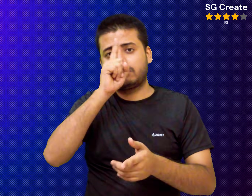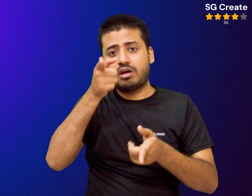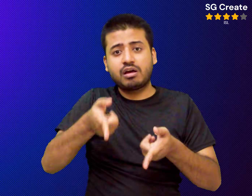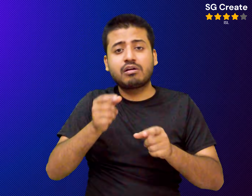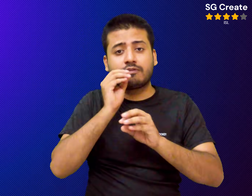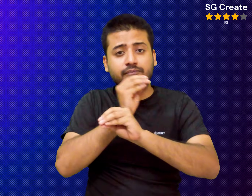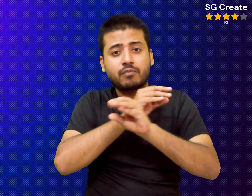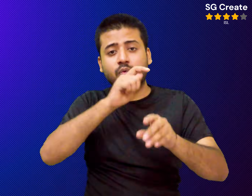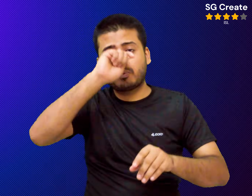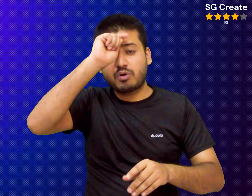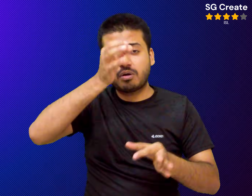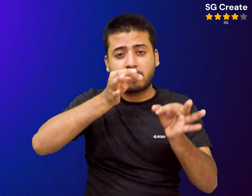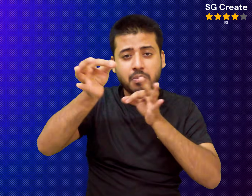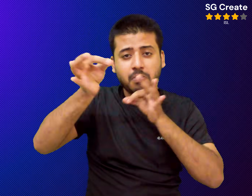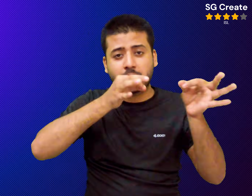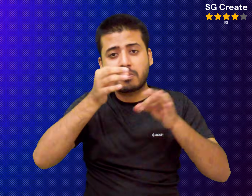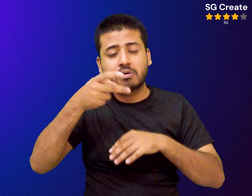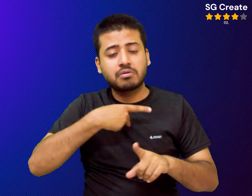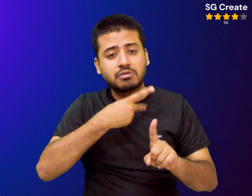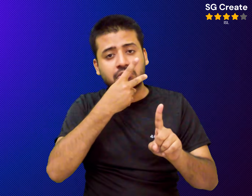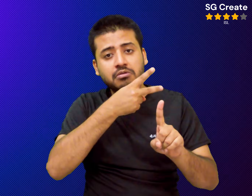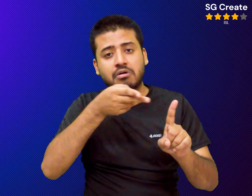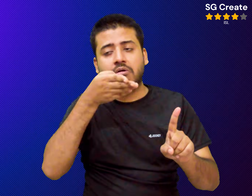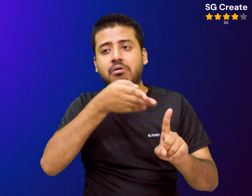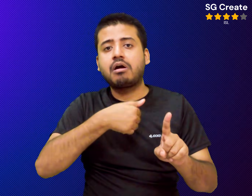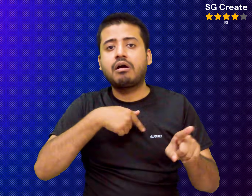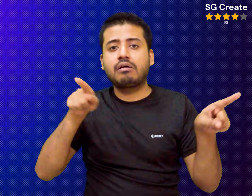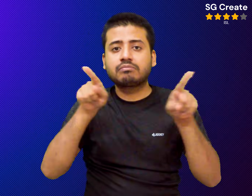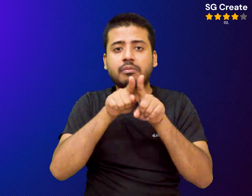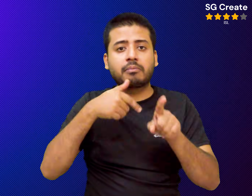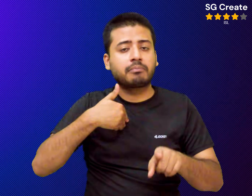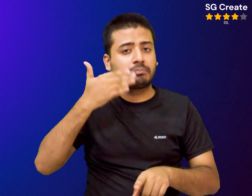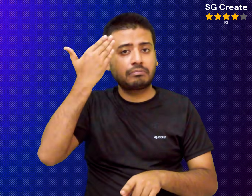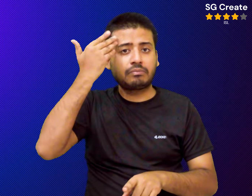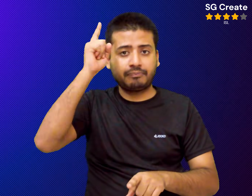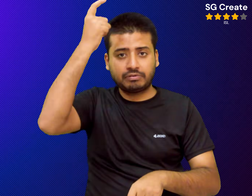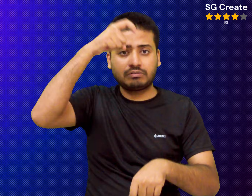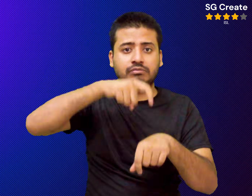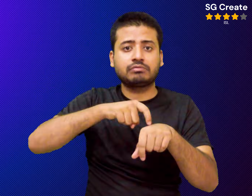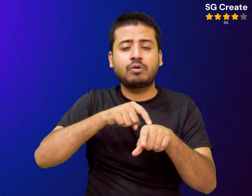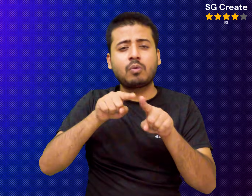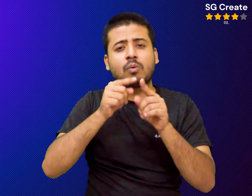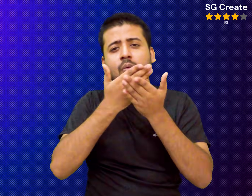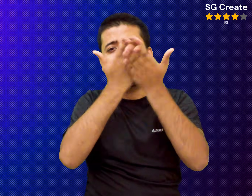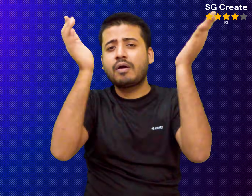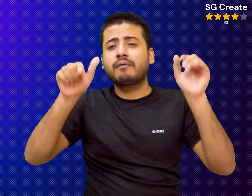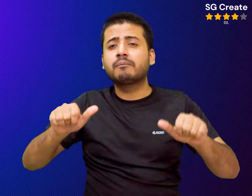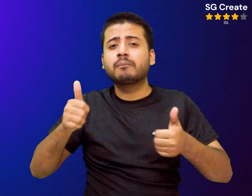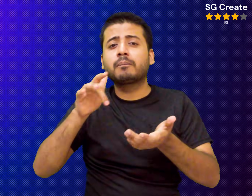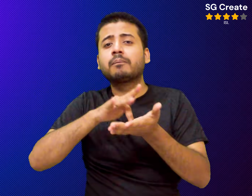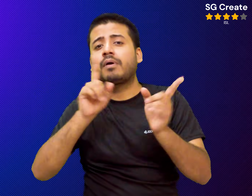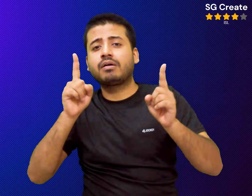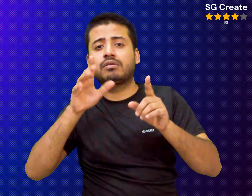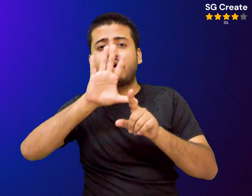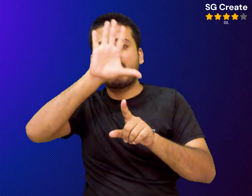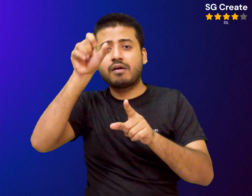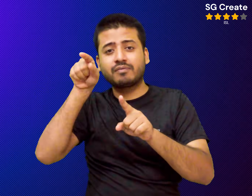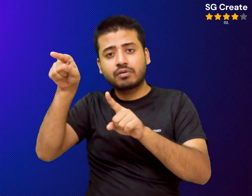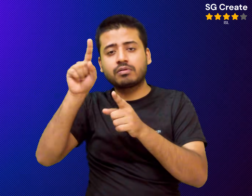not specifically highlighted for honeypot ants in the provided context, and acting as predators and scavengers, helping